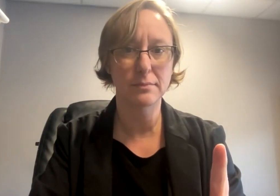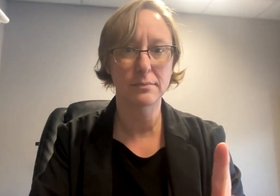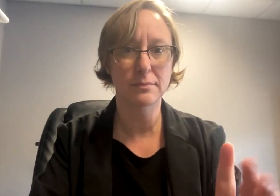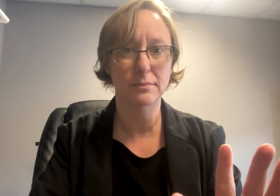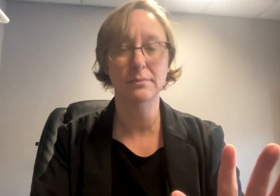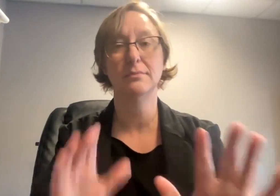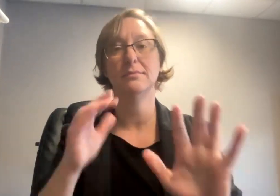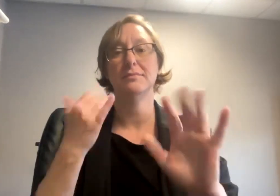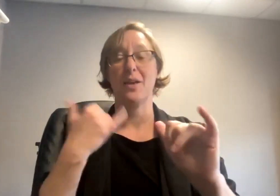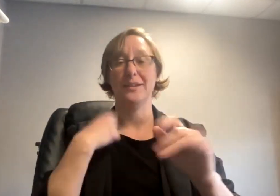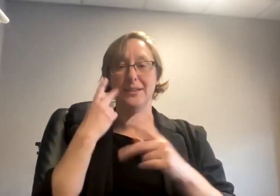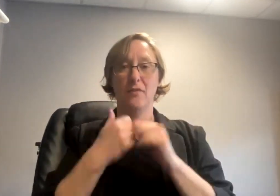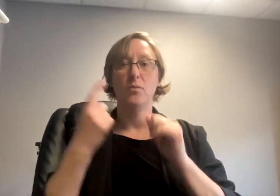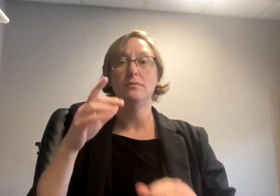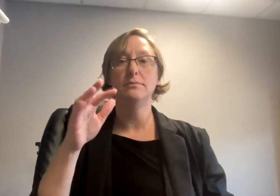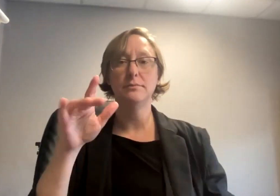Second.